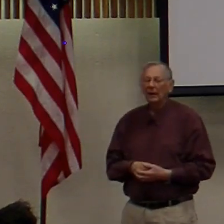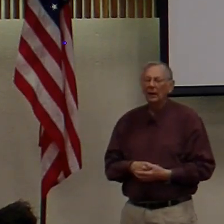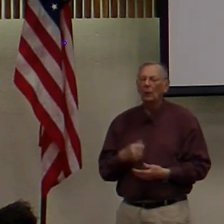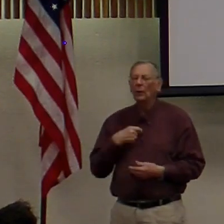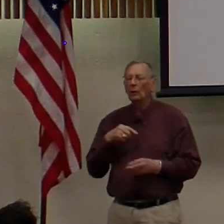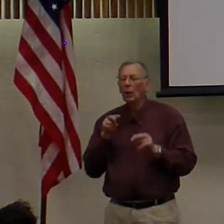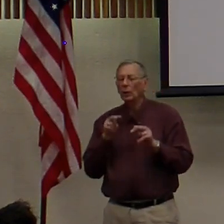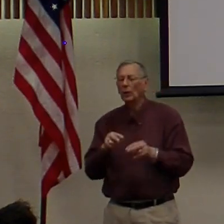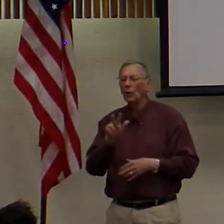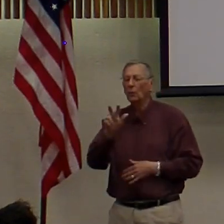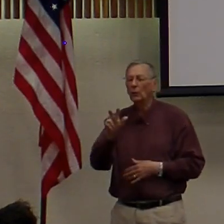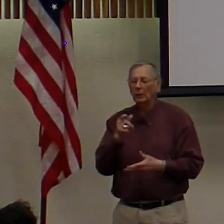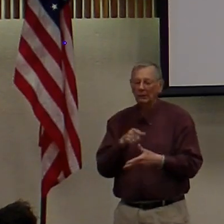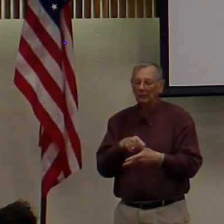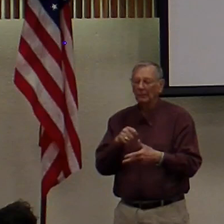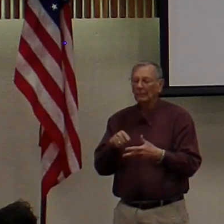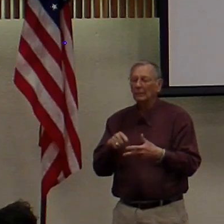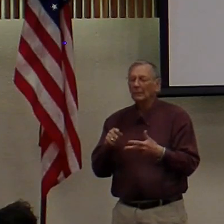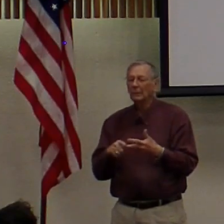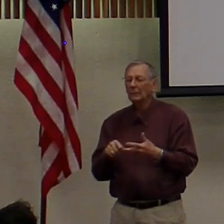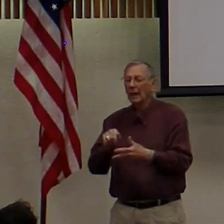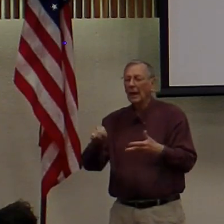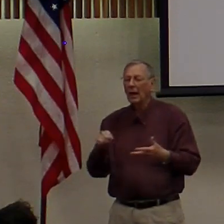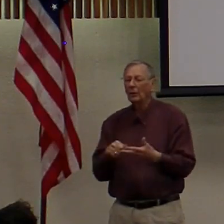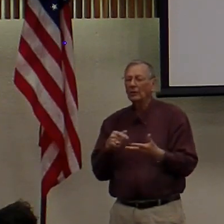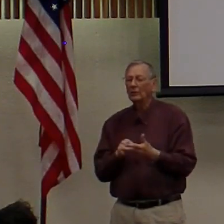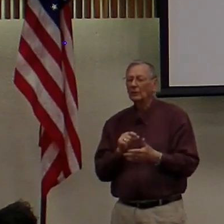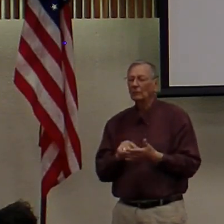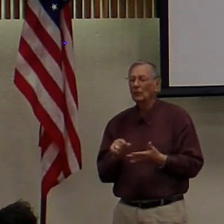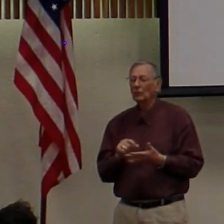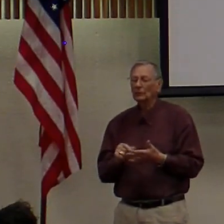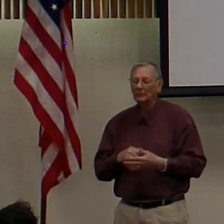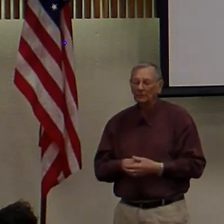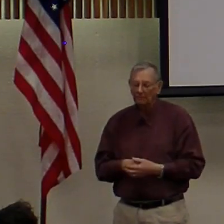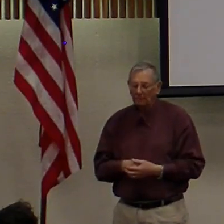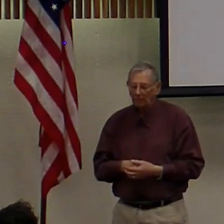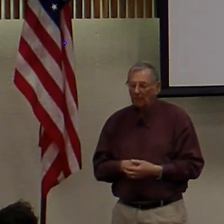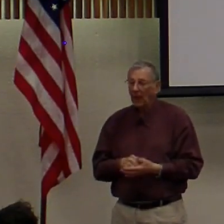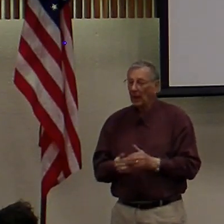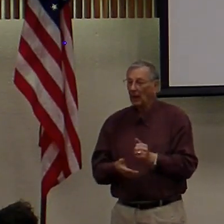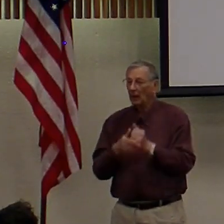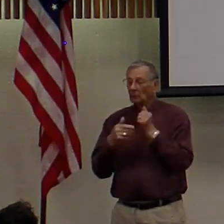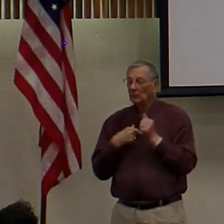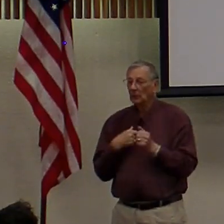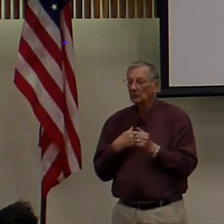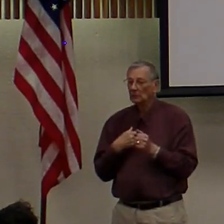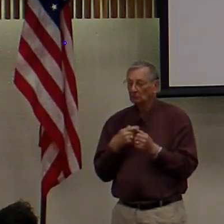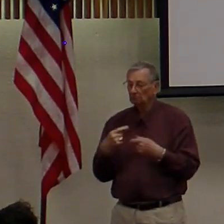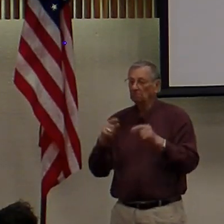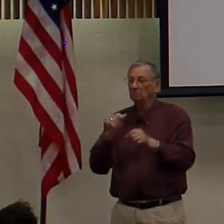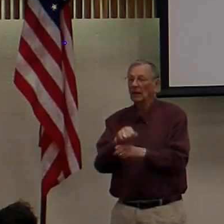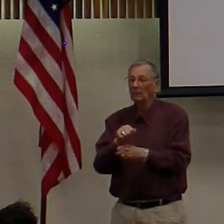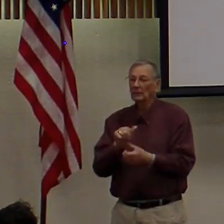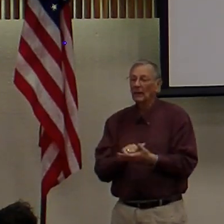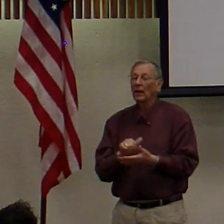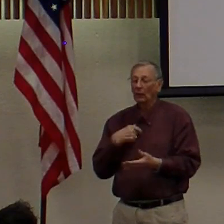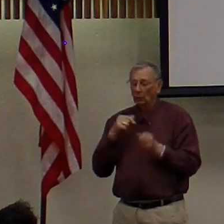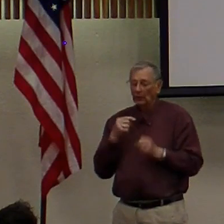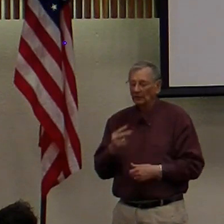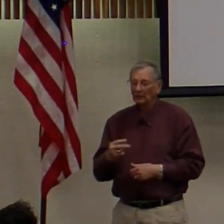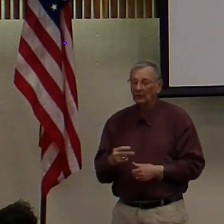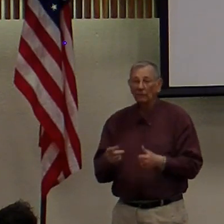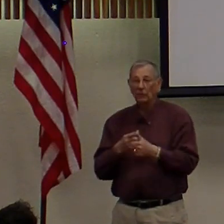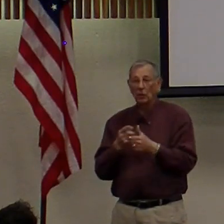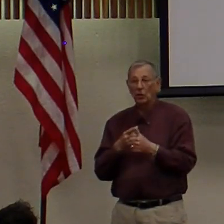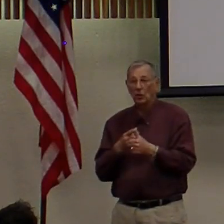going to look at three major areas of this text that helps us accomplish that we can see. The